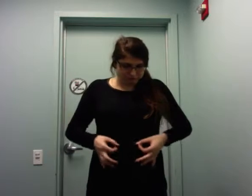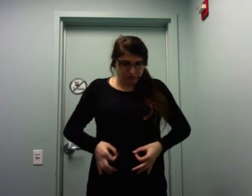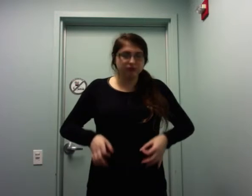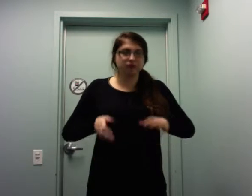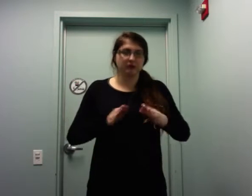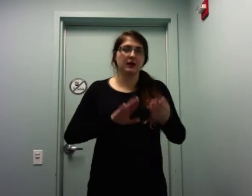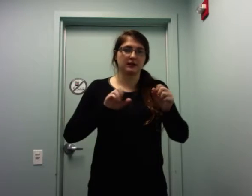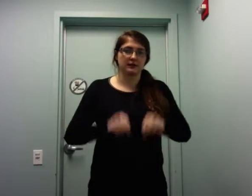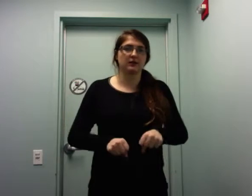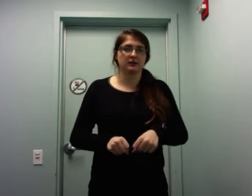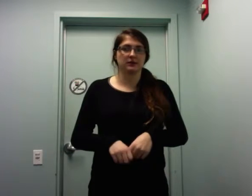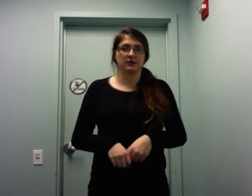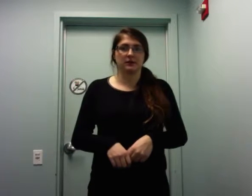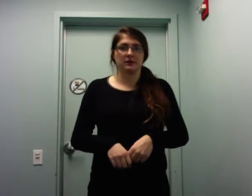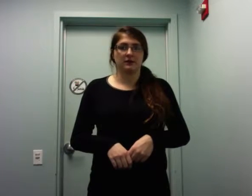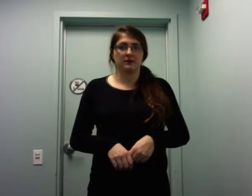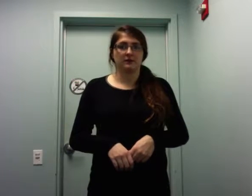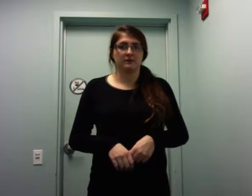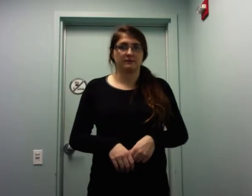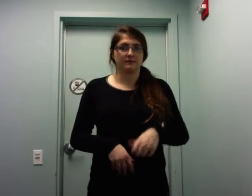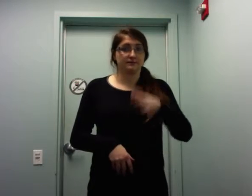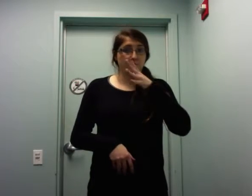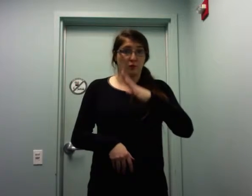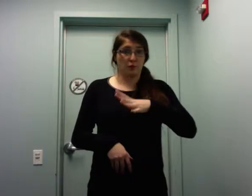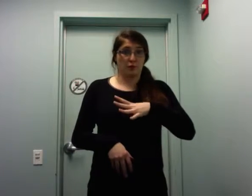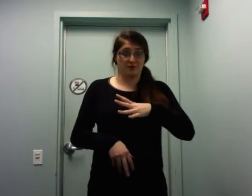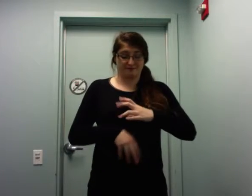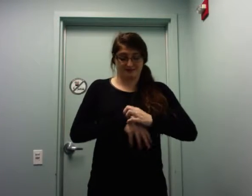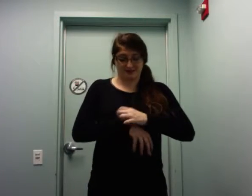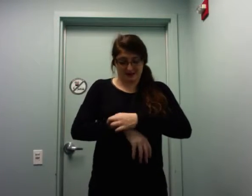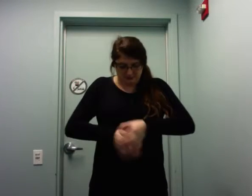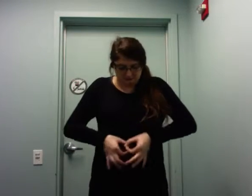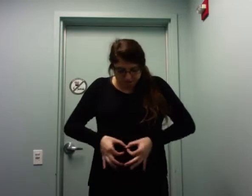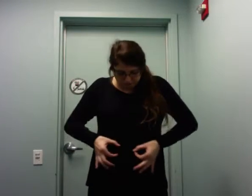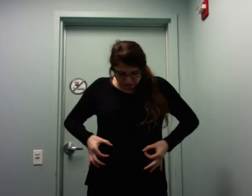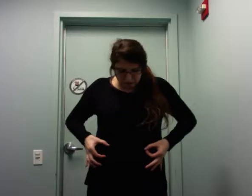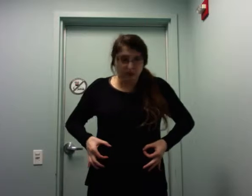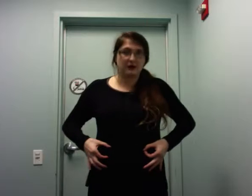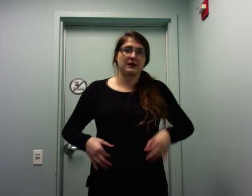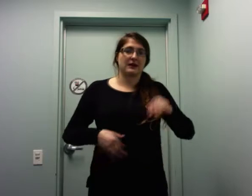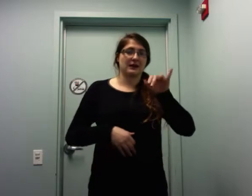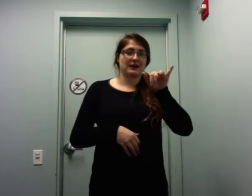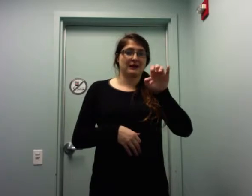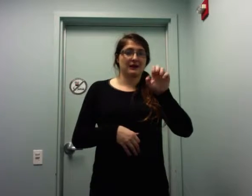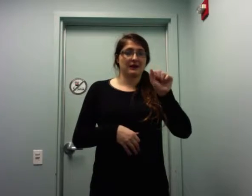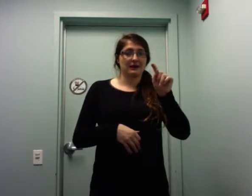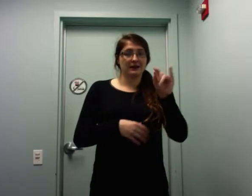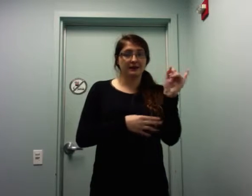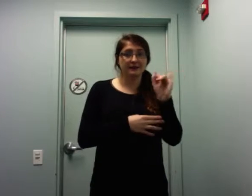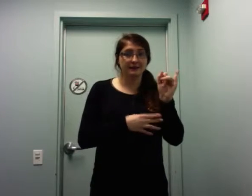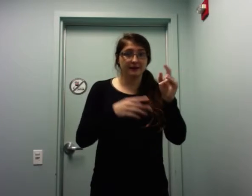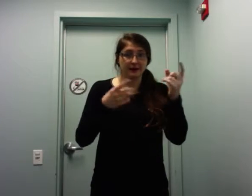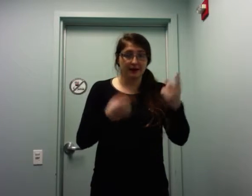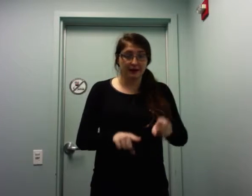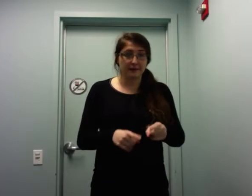particular to women are invasive cervical cancer and recurrent yeast infections. There are also brain infections,